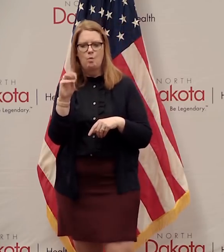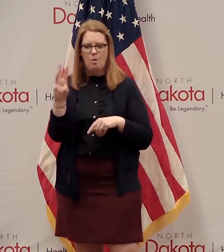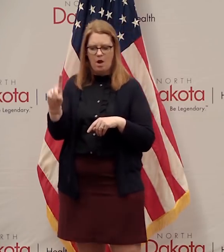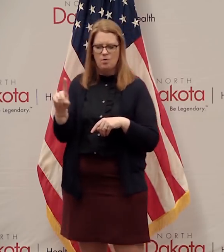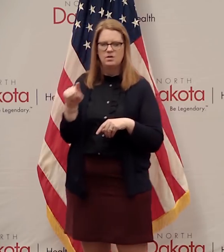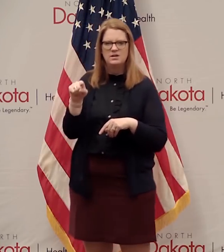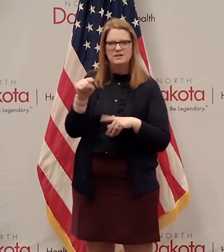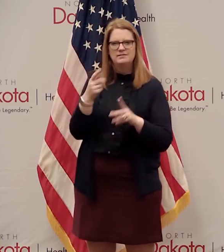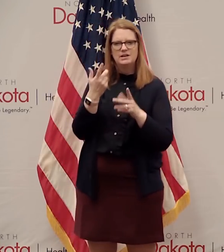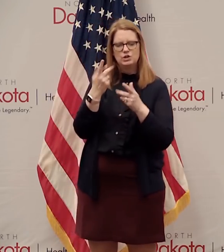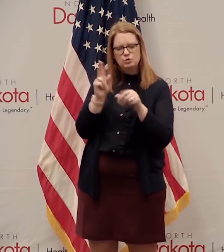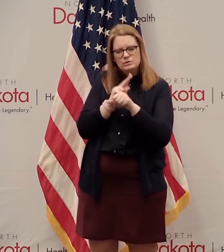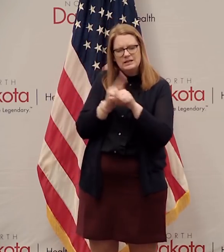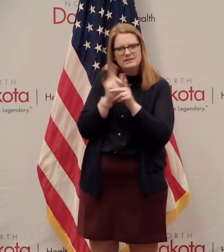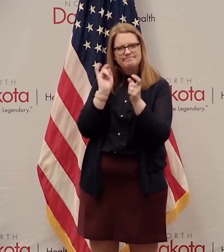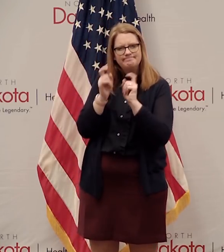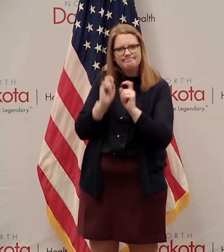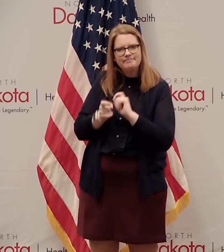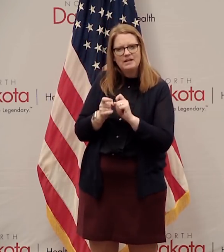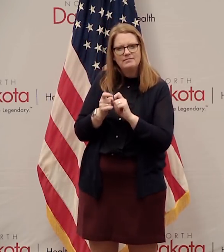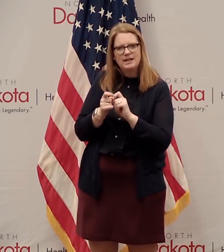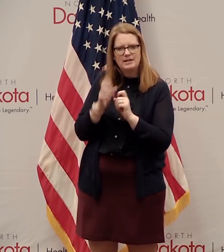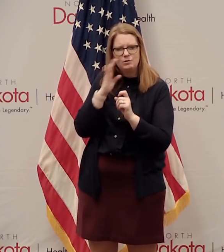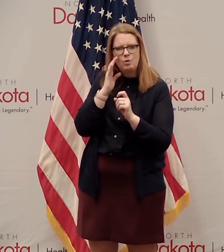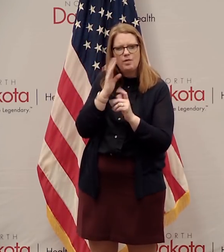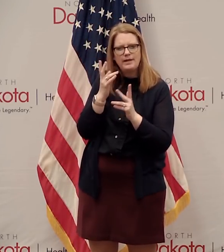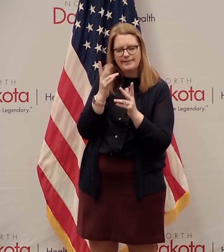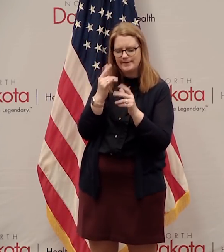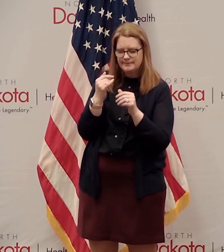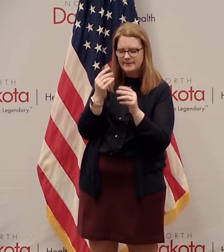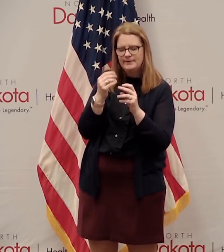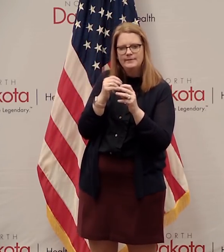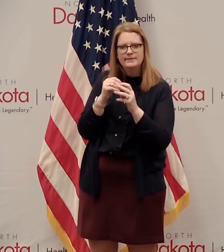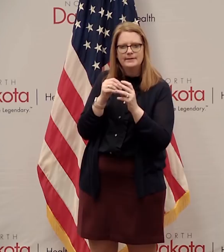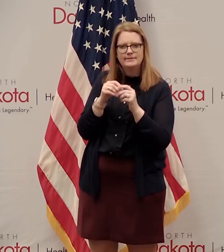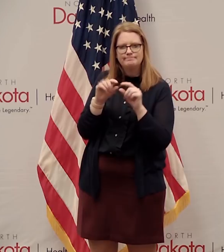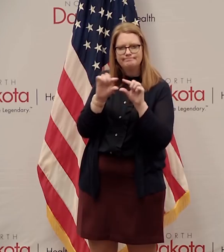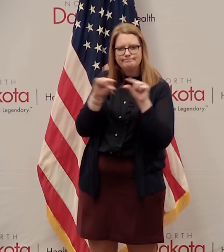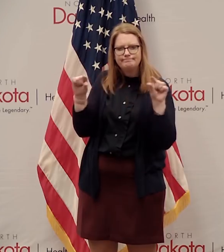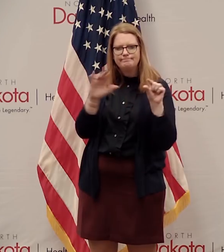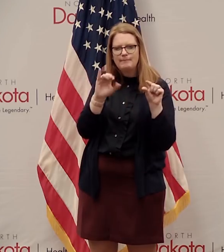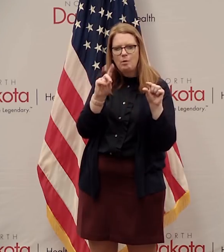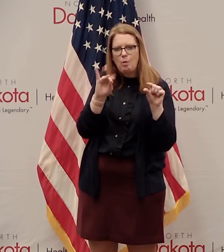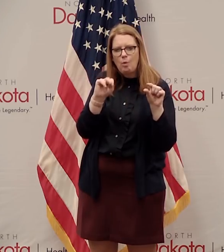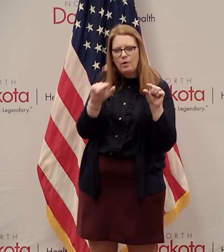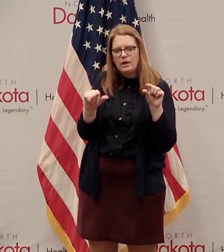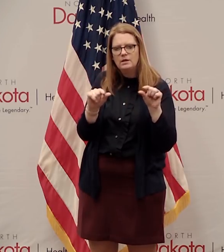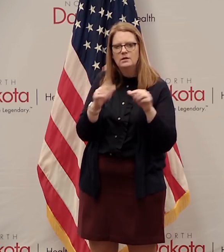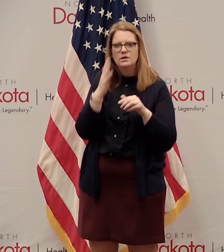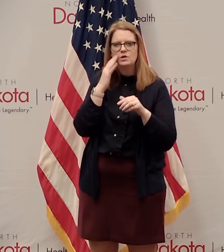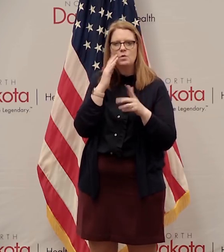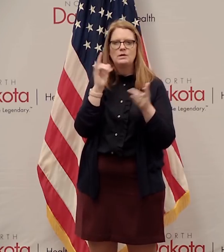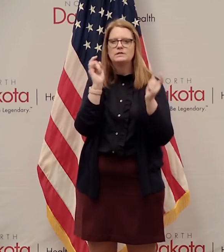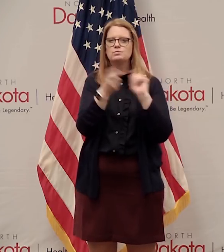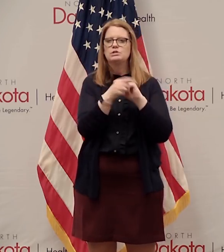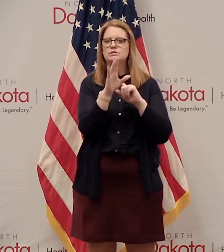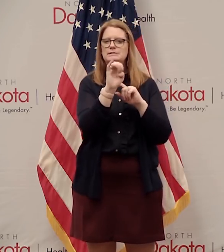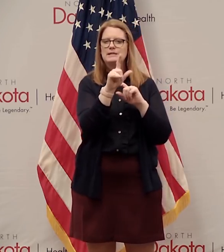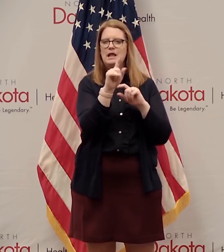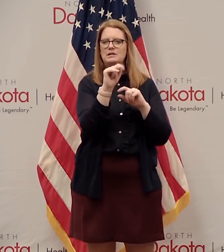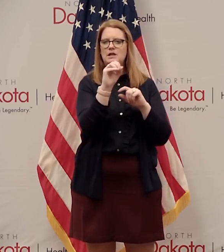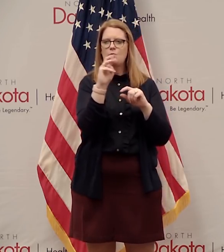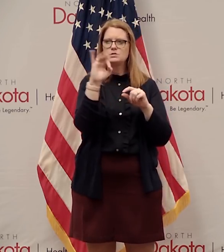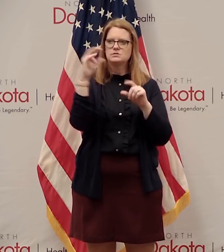the algorithm. I think that there is something I believe what is happening is when it switches cell towers, it